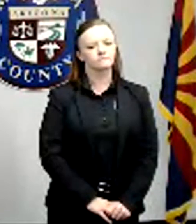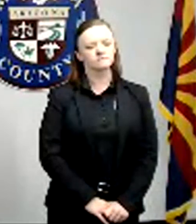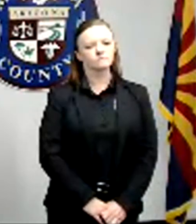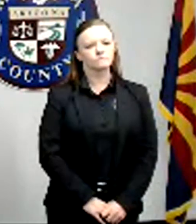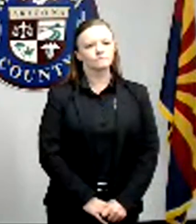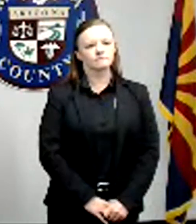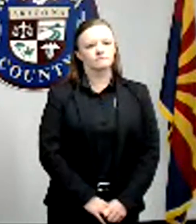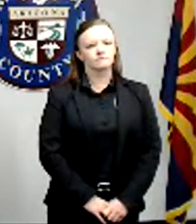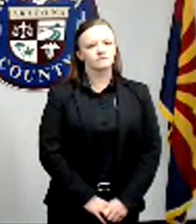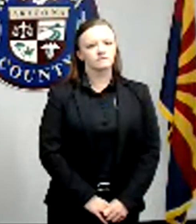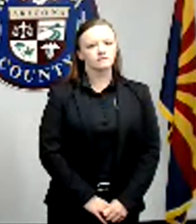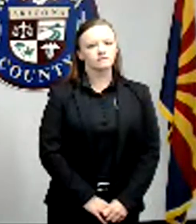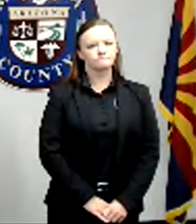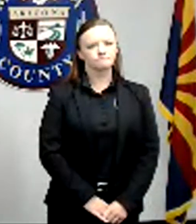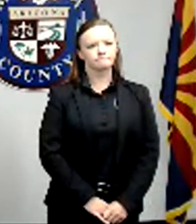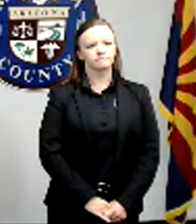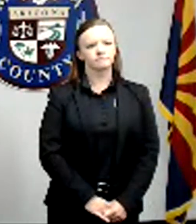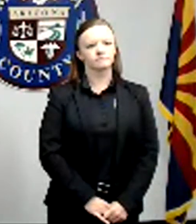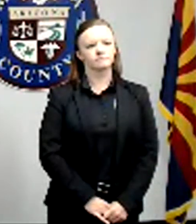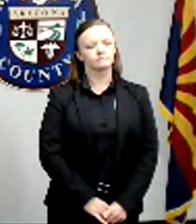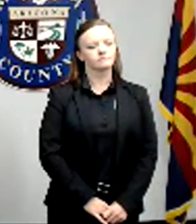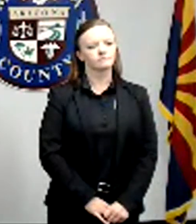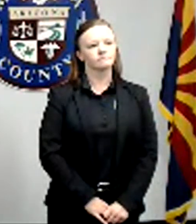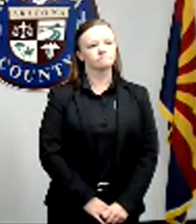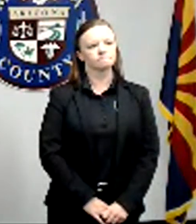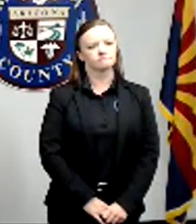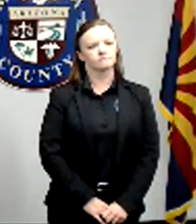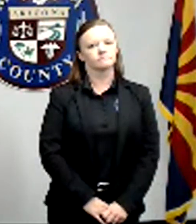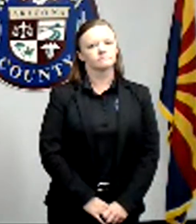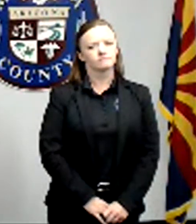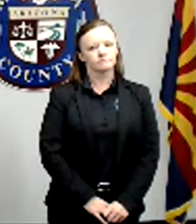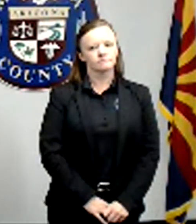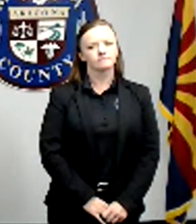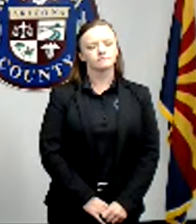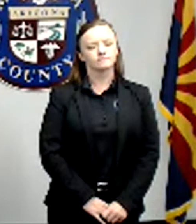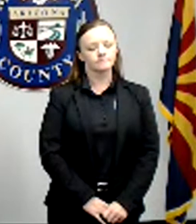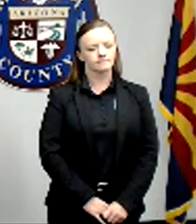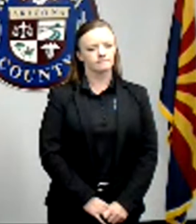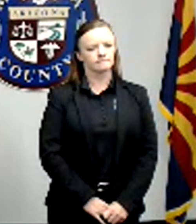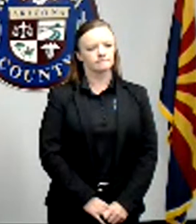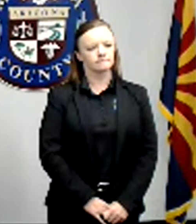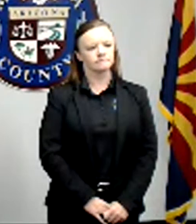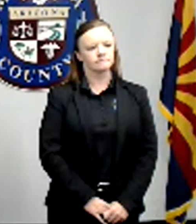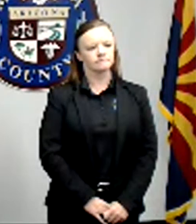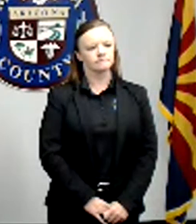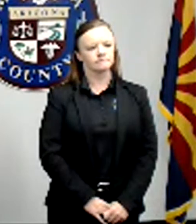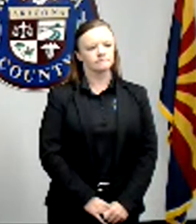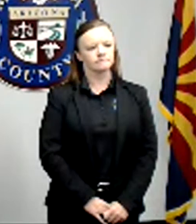cerca con ese tipo de centros de cuidado de largo plazo, médico de largo plazo, para que ellos estén